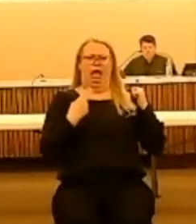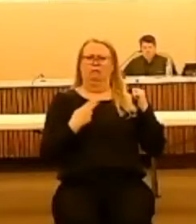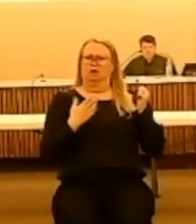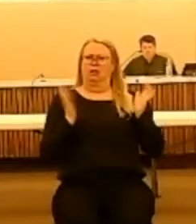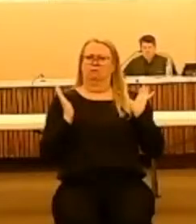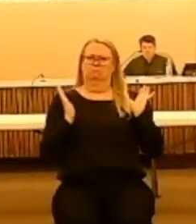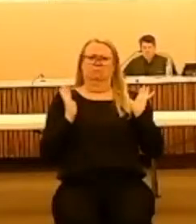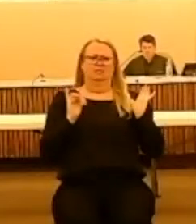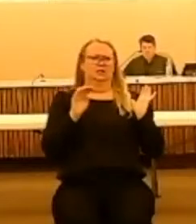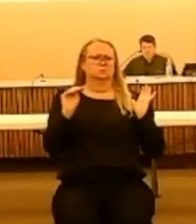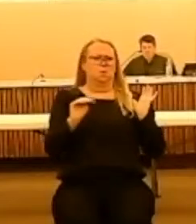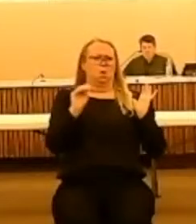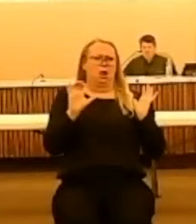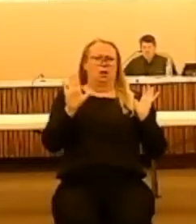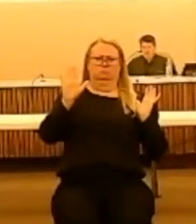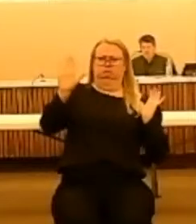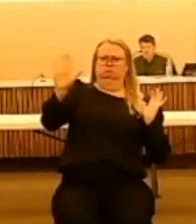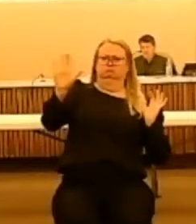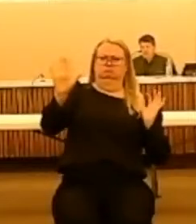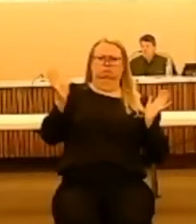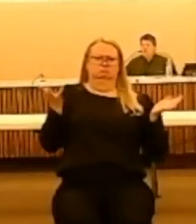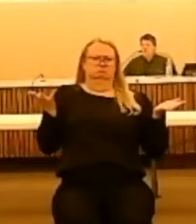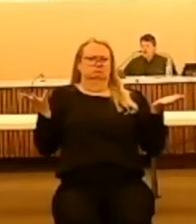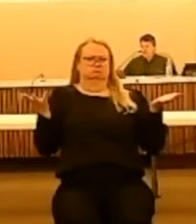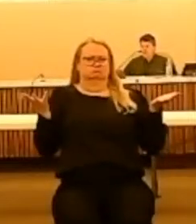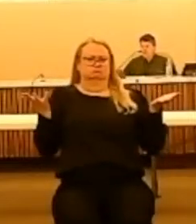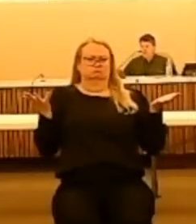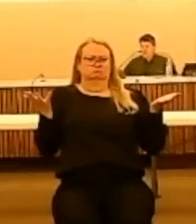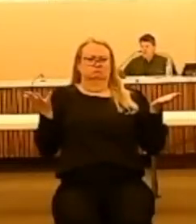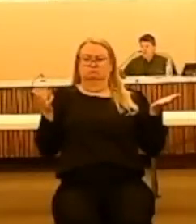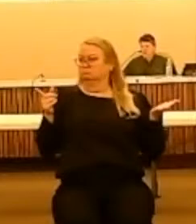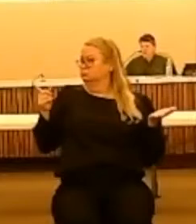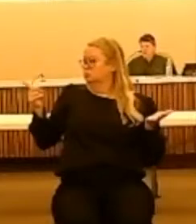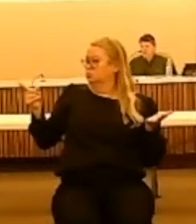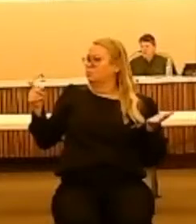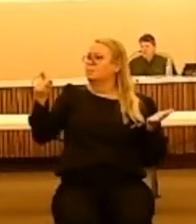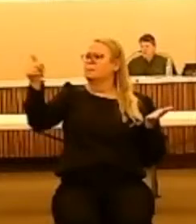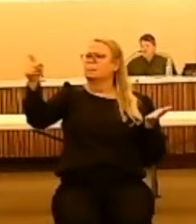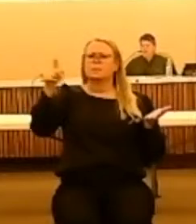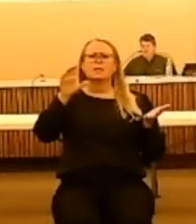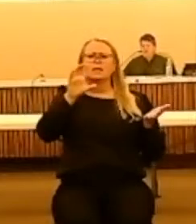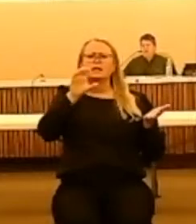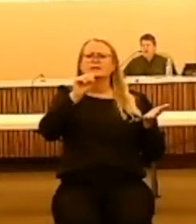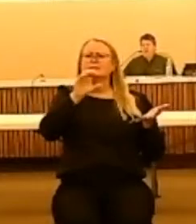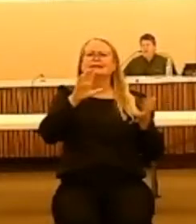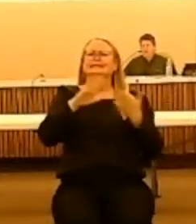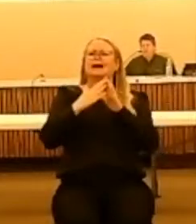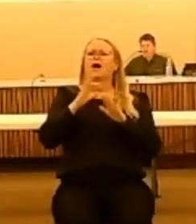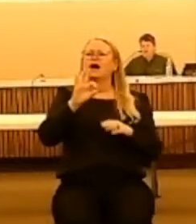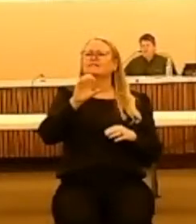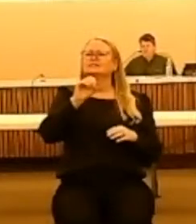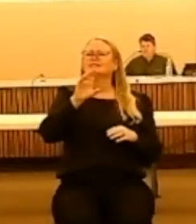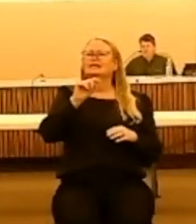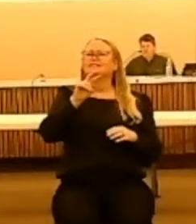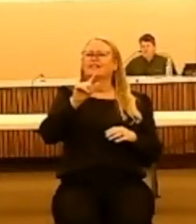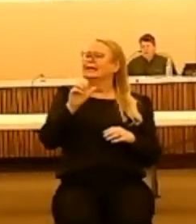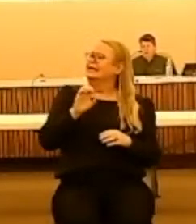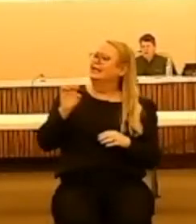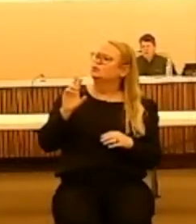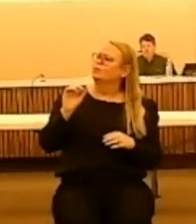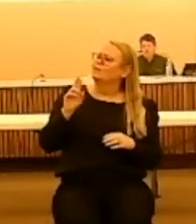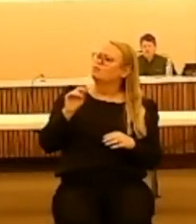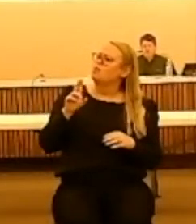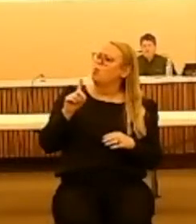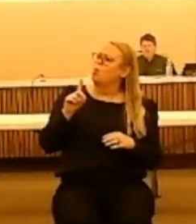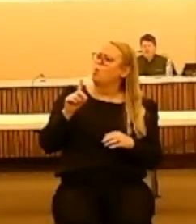We can. So, did you want to address that? Scott, yeah, no, I know. I'm sorry. East River Road is the county.